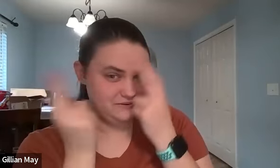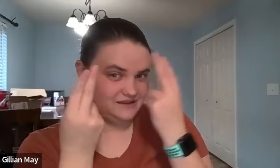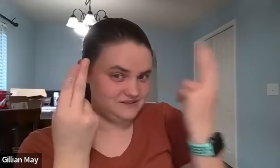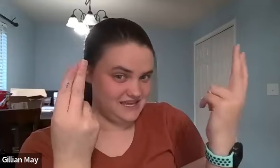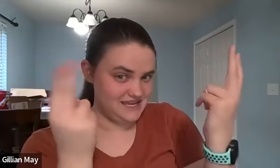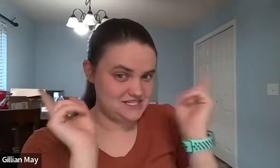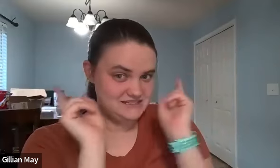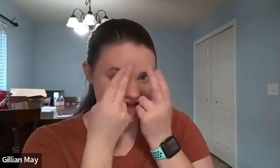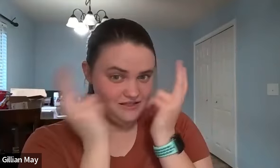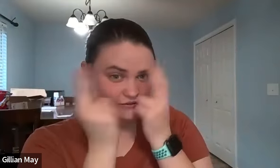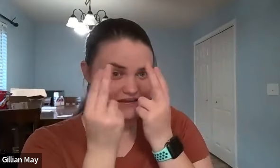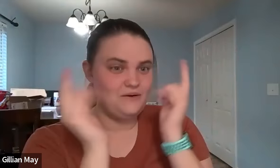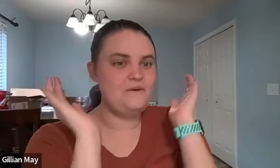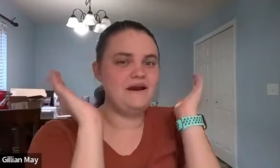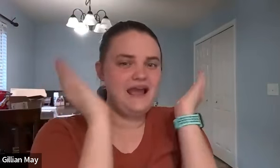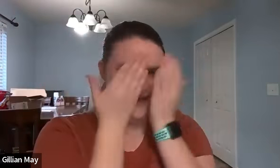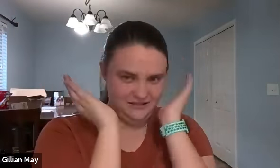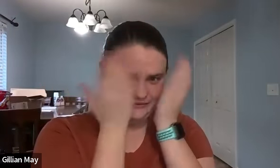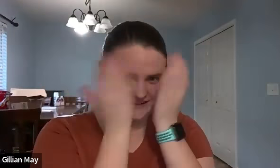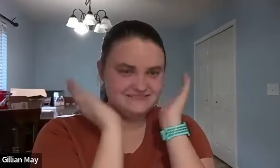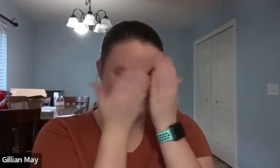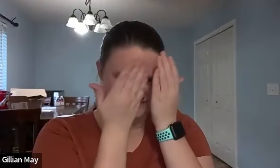Halloween with the H's, Halloween, or Halloween.